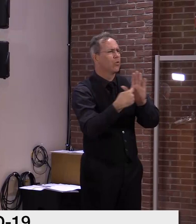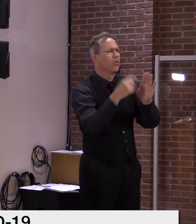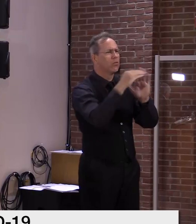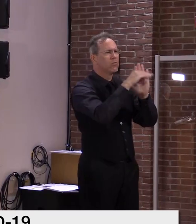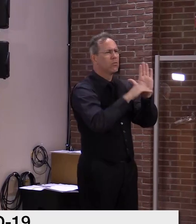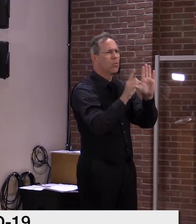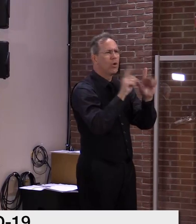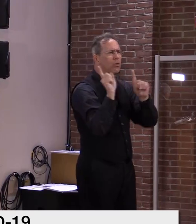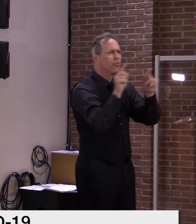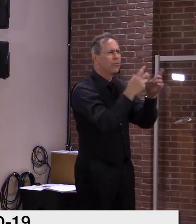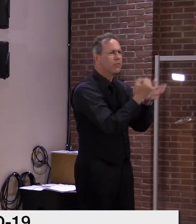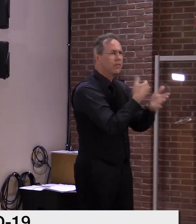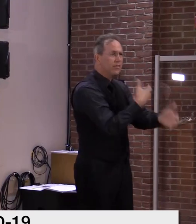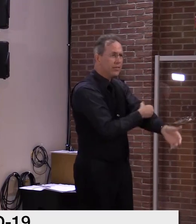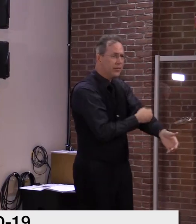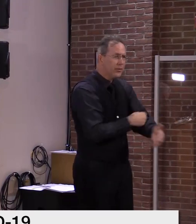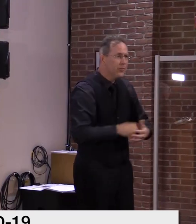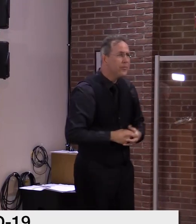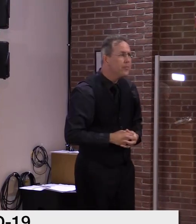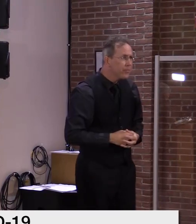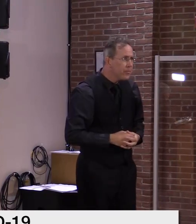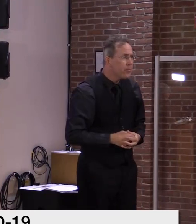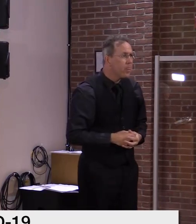Thursday morning at 8:15.